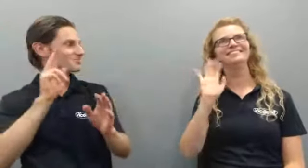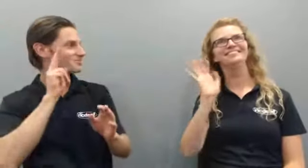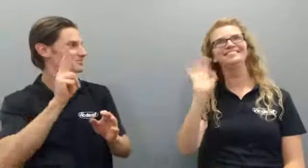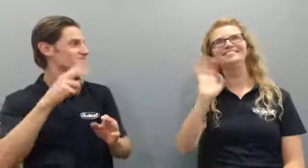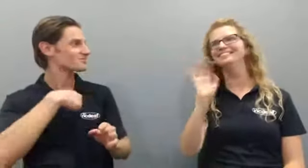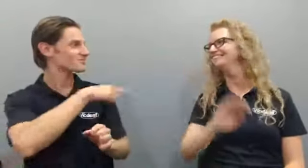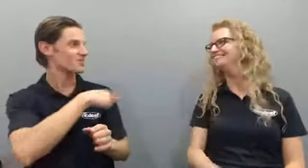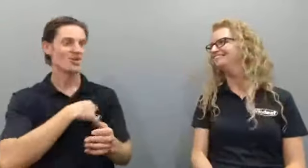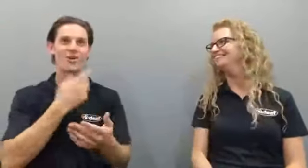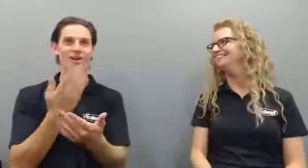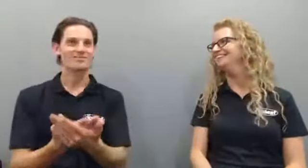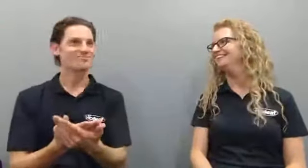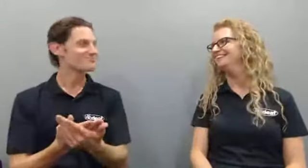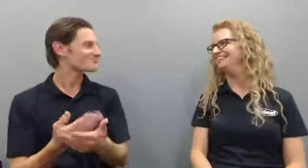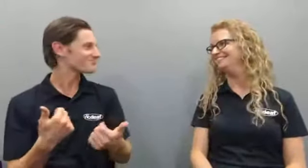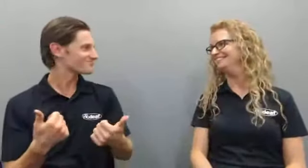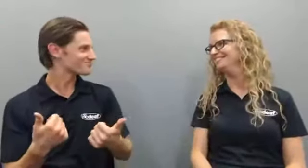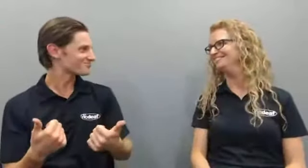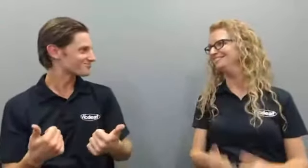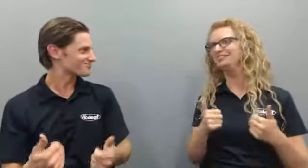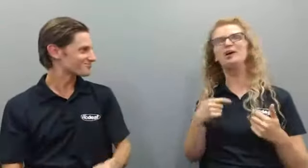Hello everyone. Looks like we're live.